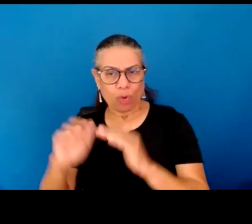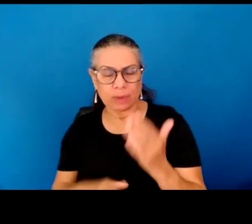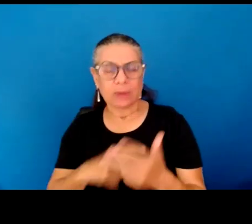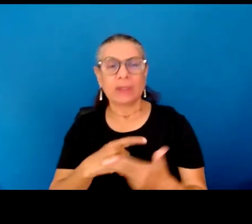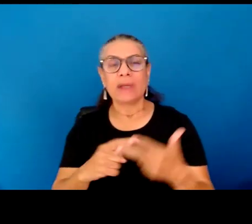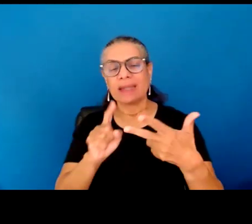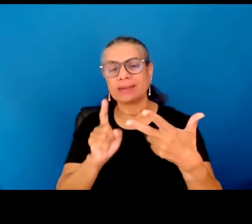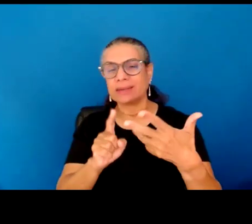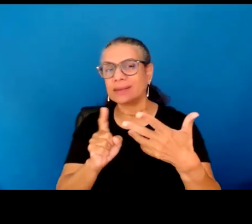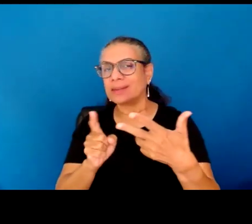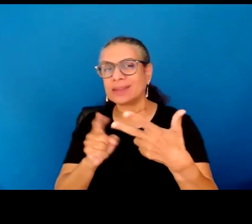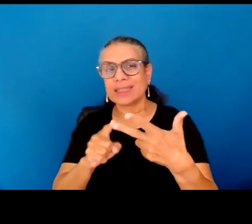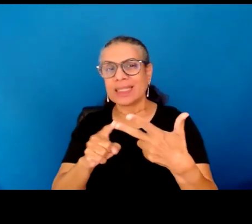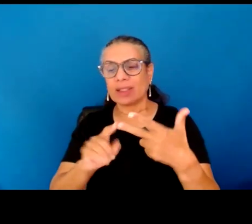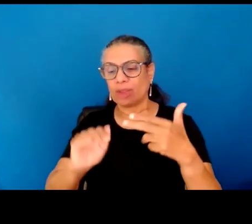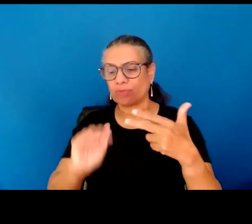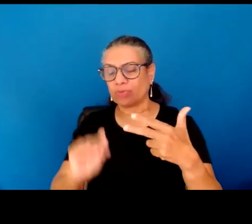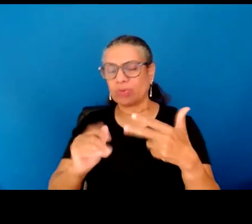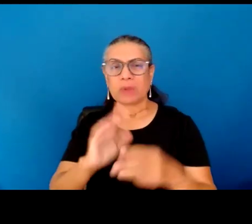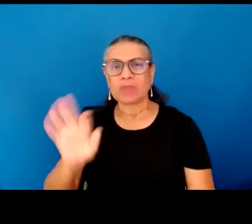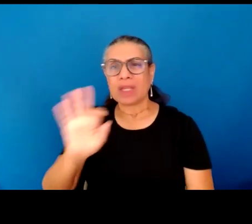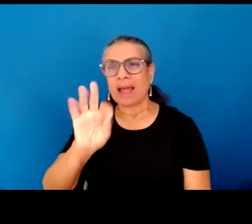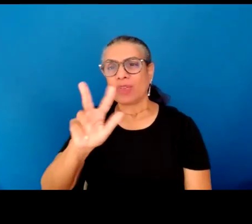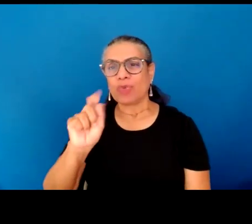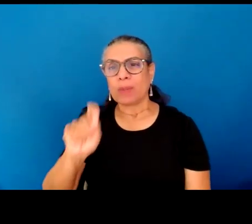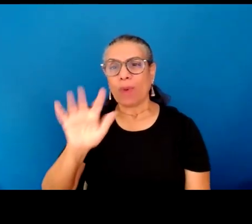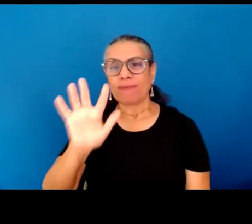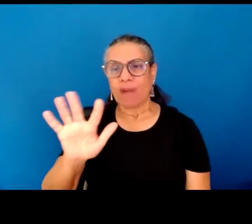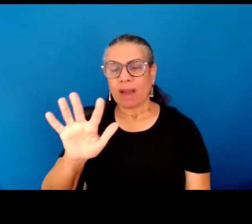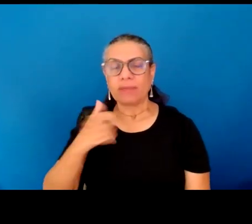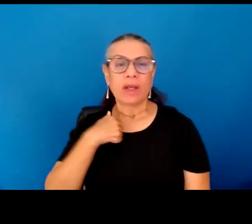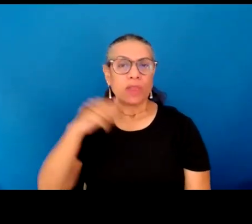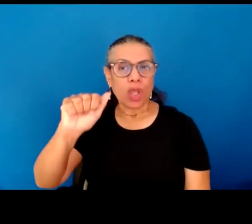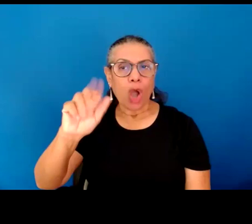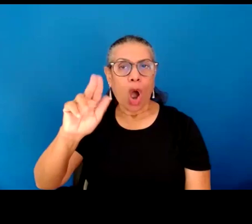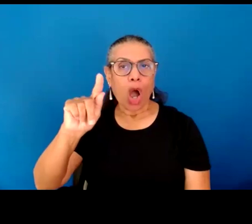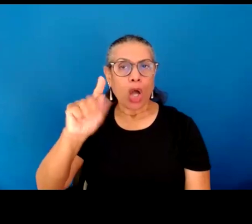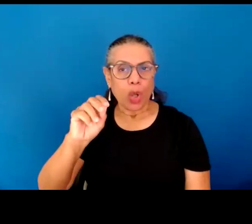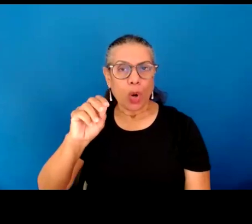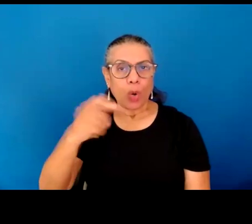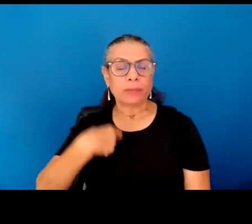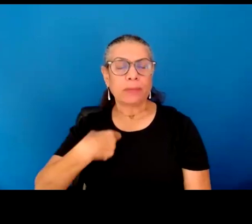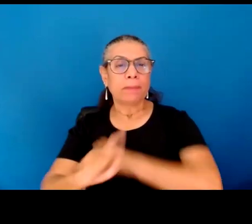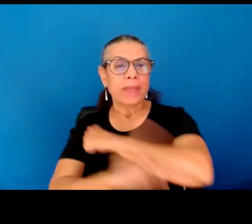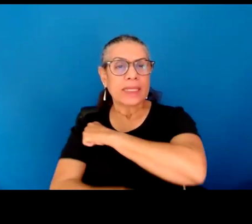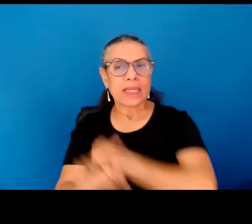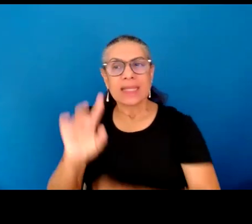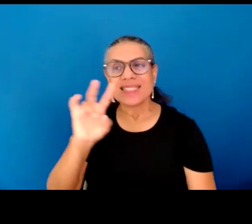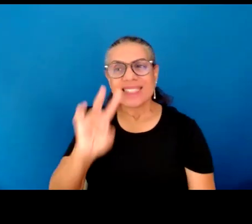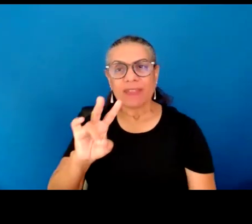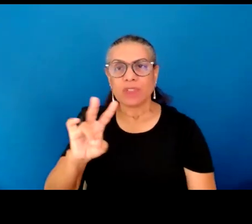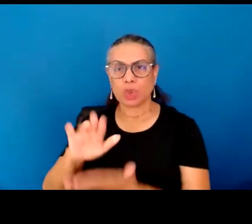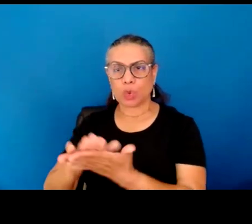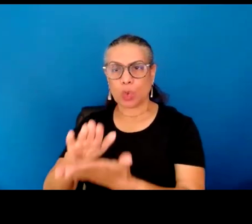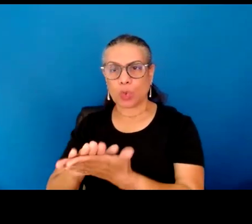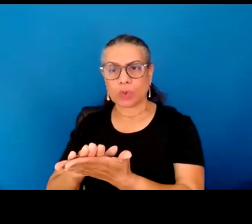the highest non-admitted score goes down to 93.5. The auto 10 points penalizes only 7 BPS schools,